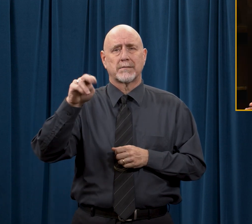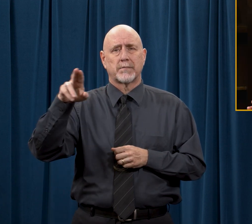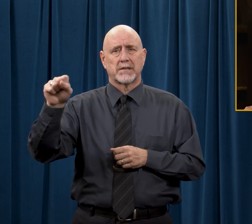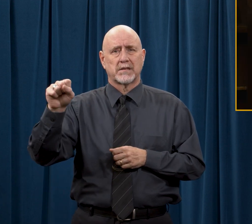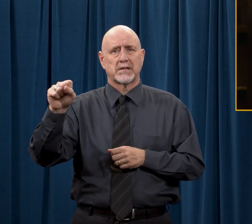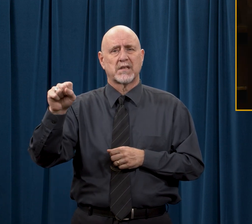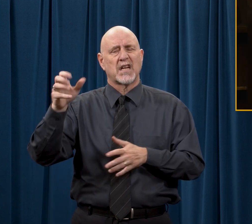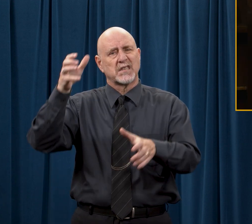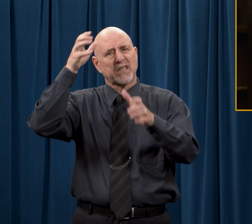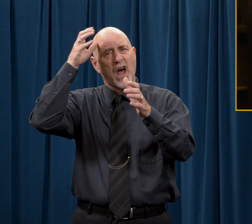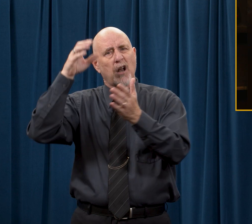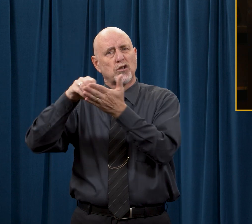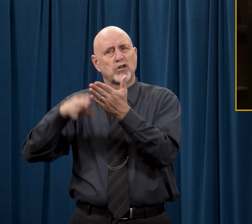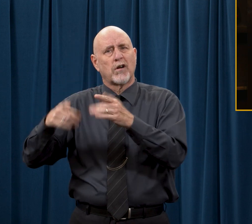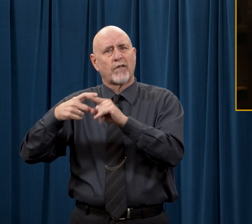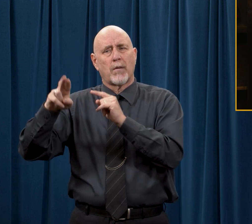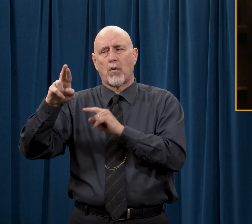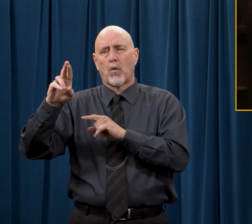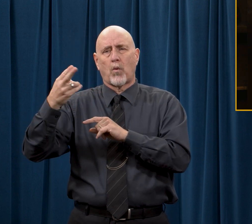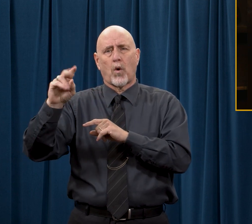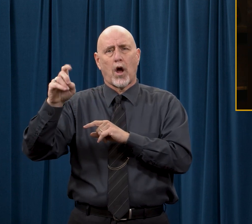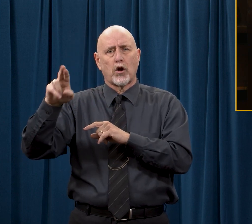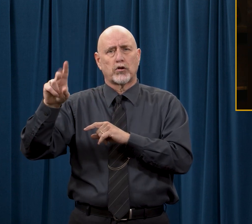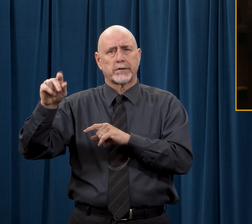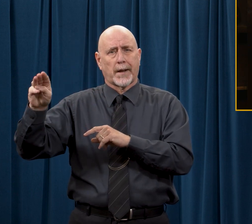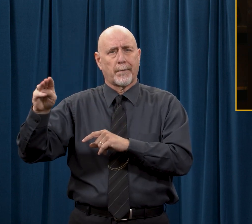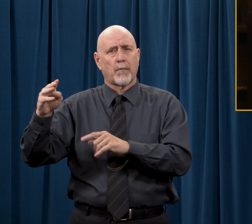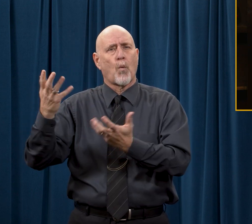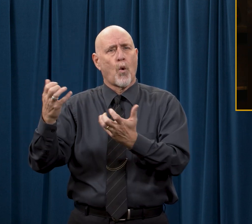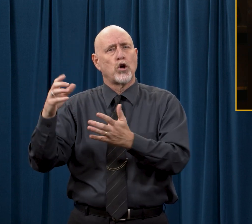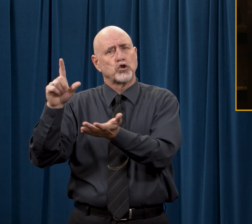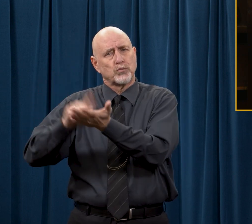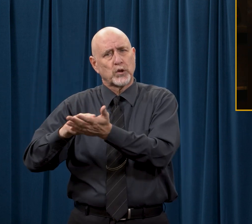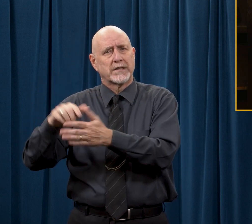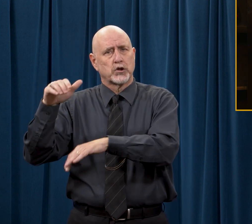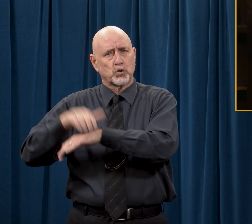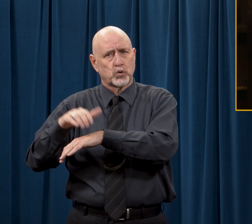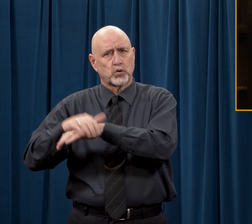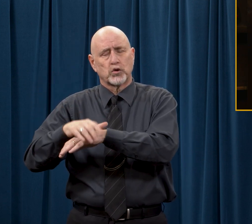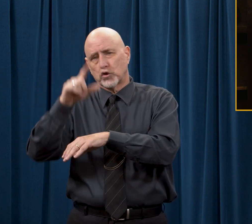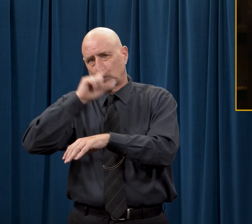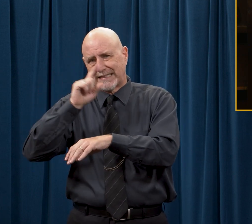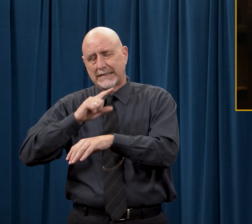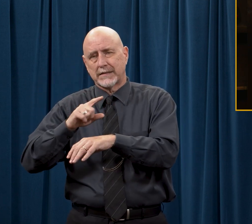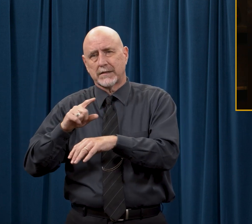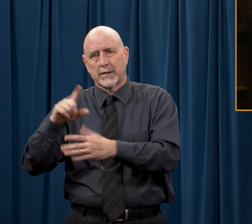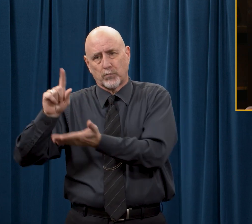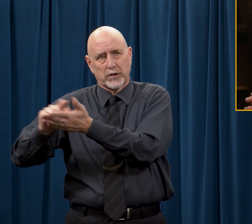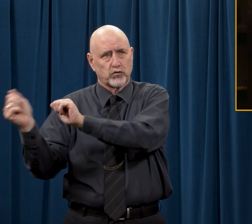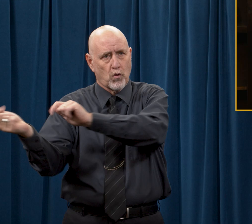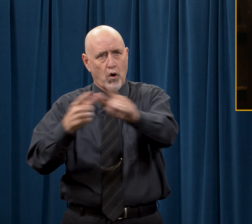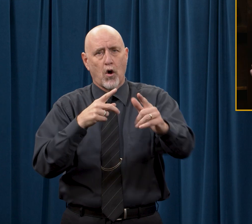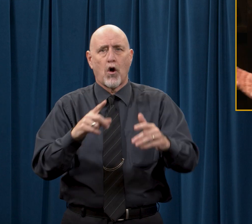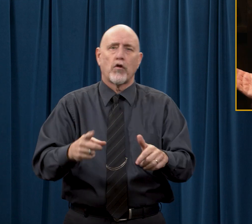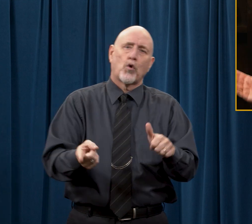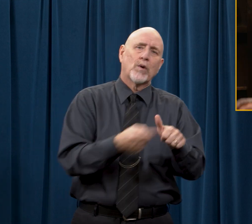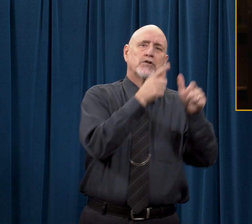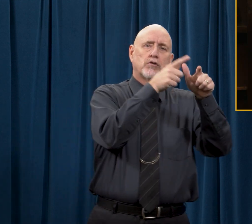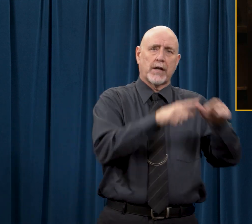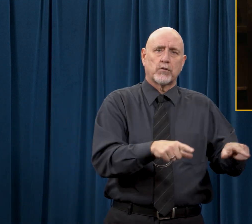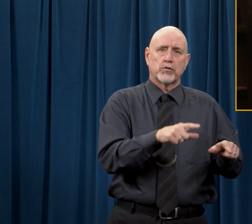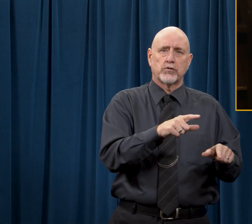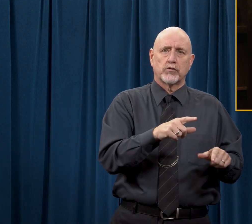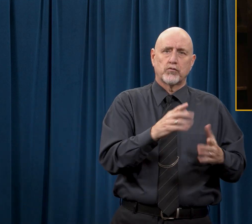Erasmus, a scholar of Rotterdam, began to think about publishing the Greek text in printed form, so all could study